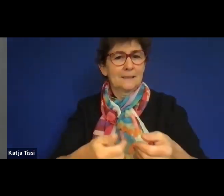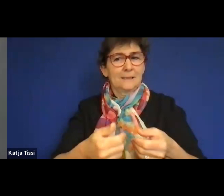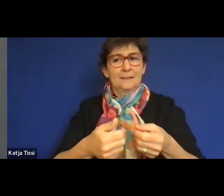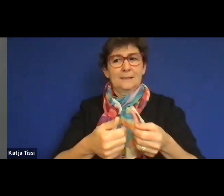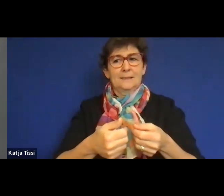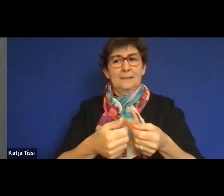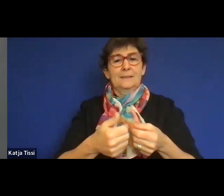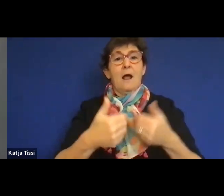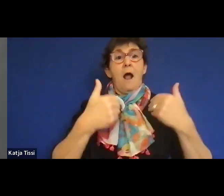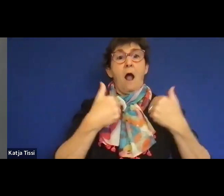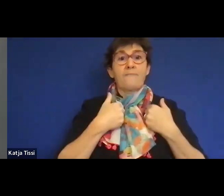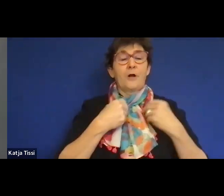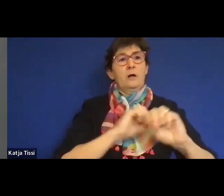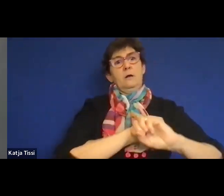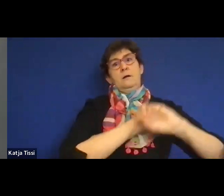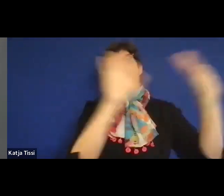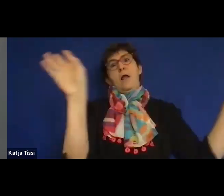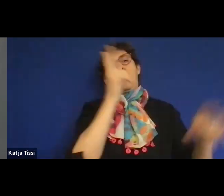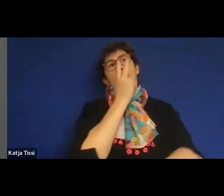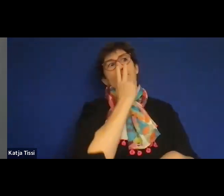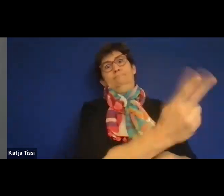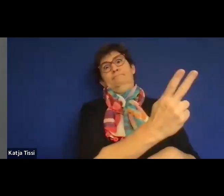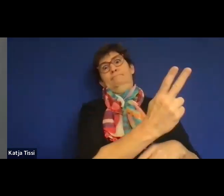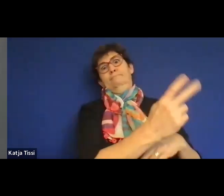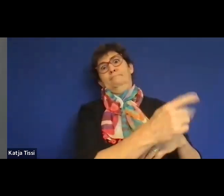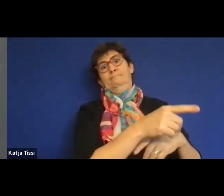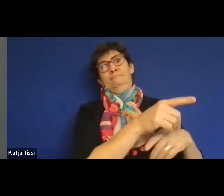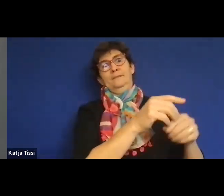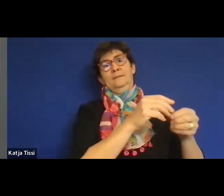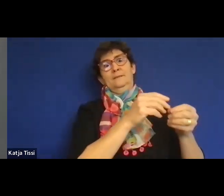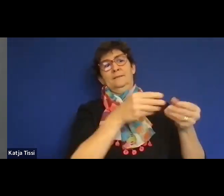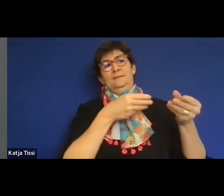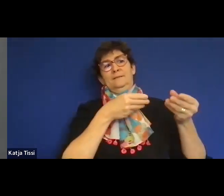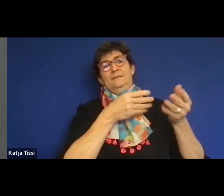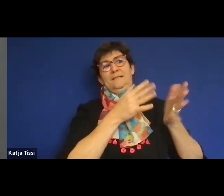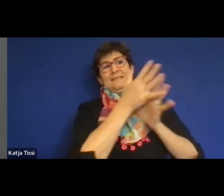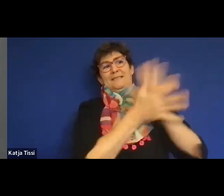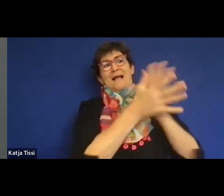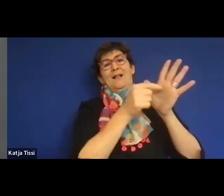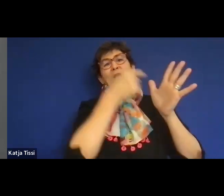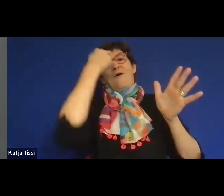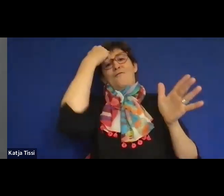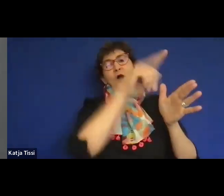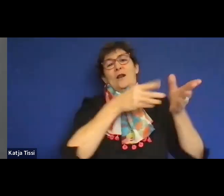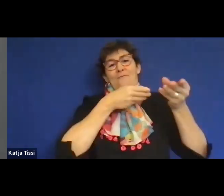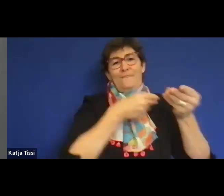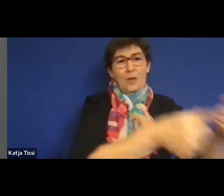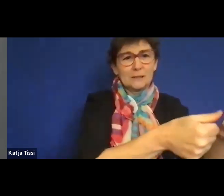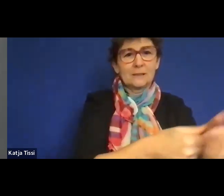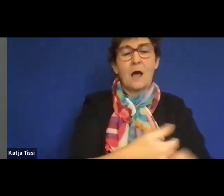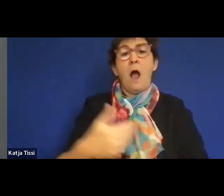We're really trying to understand what fluency even means. There are examples where you can see, okay, obviously the